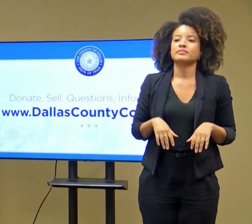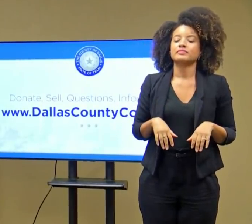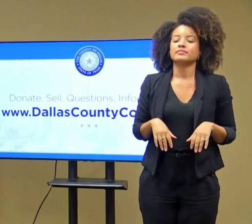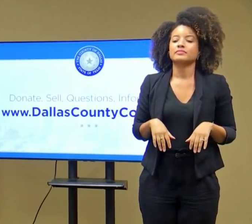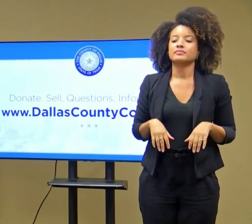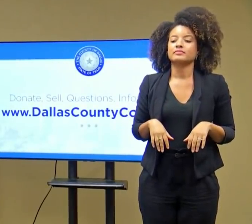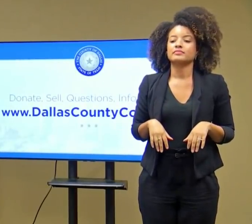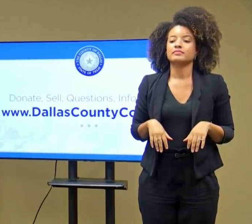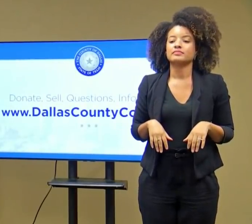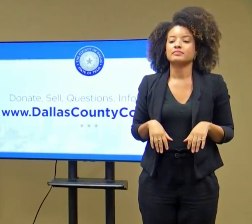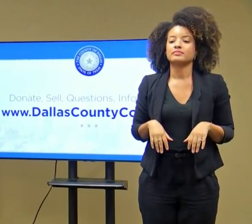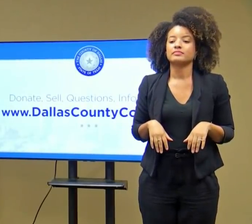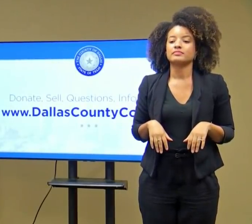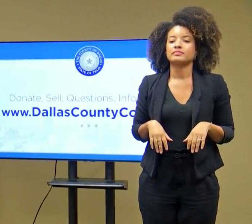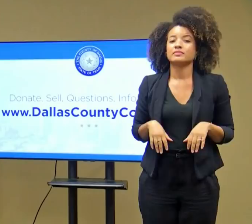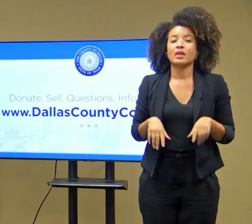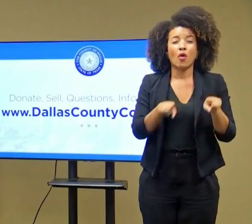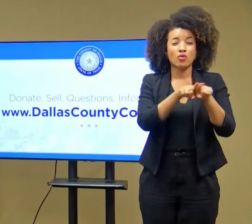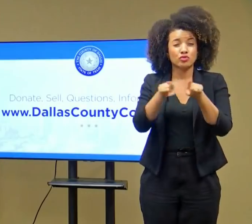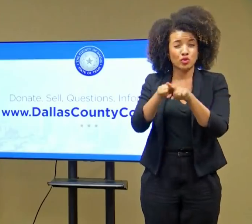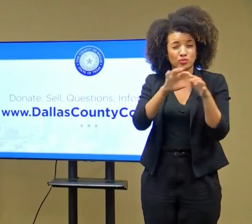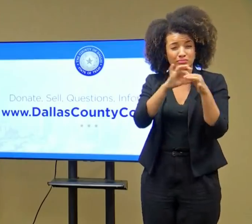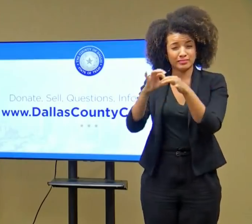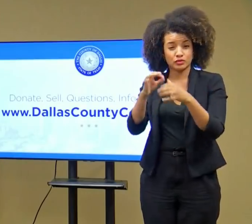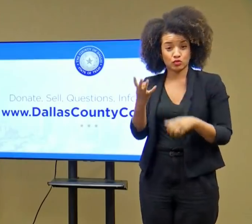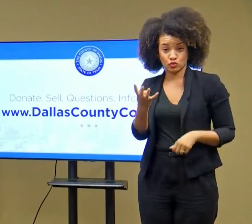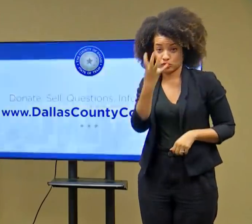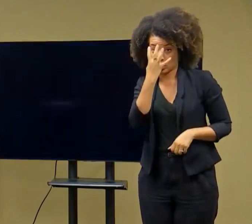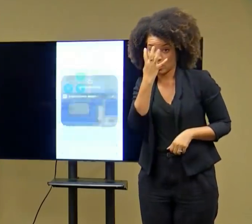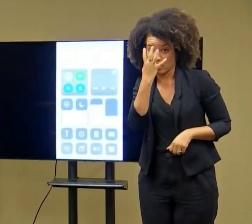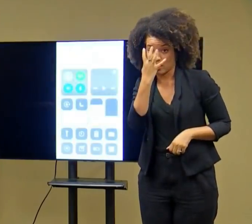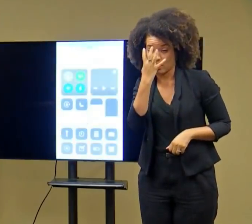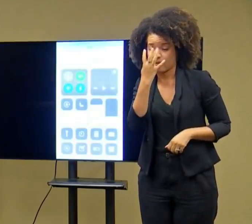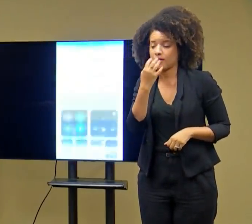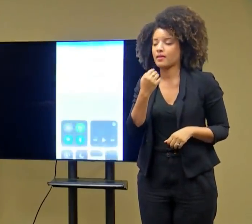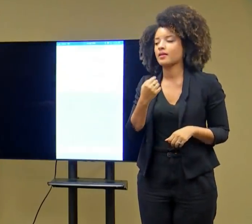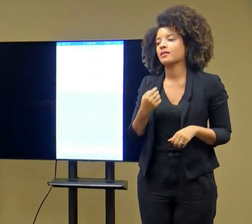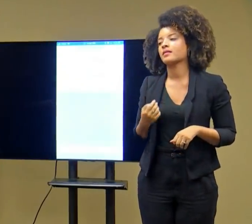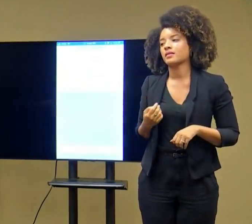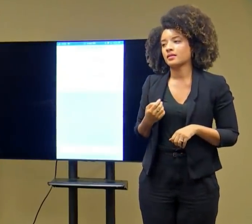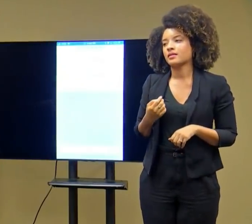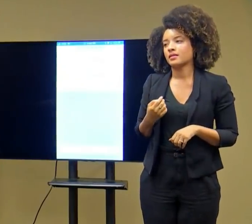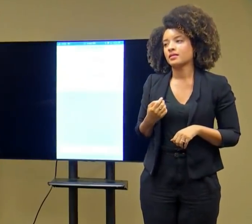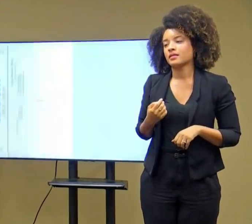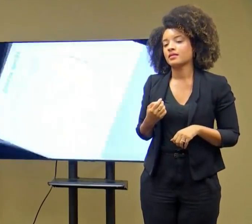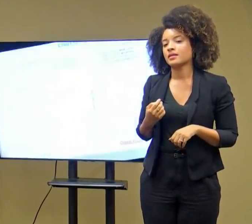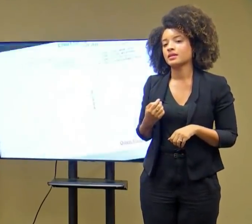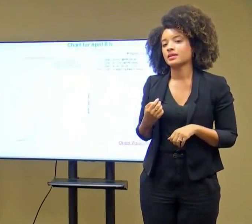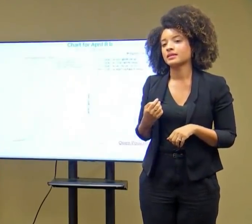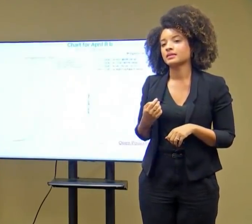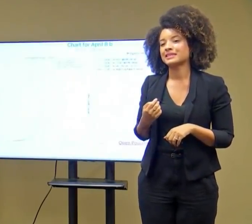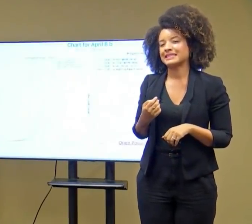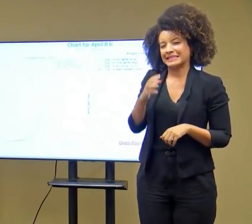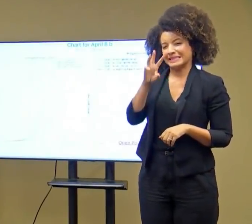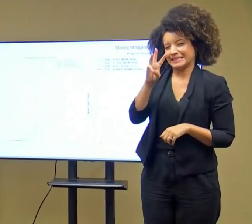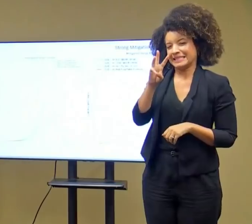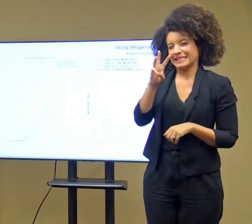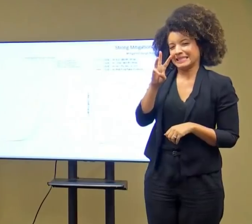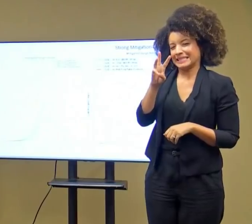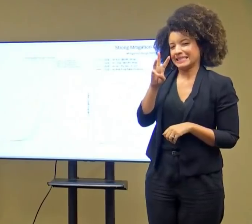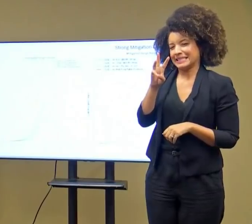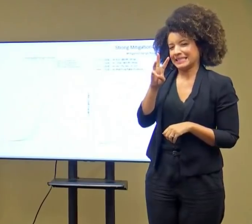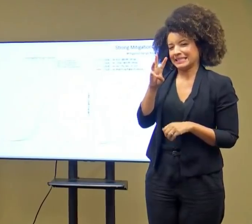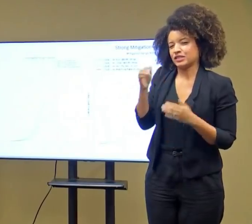Also, in terms of at the jail, we are now up to, there were 6 additional